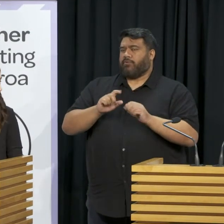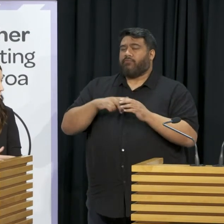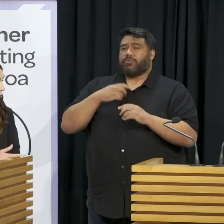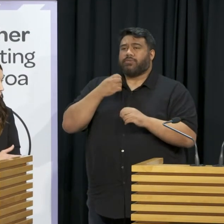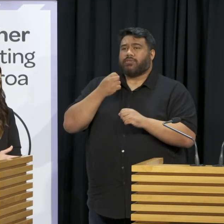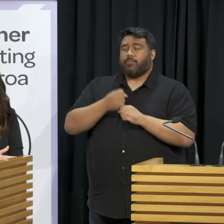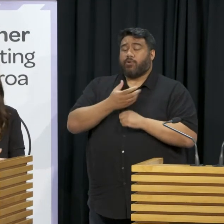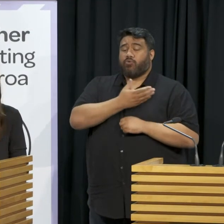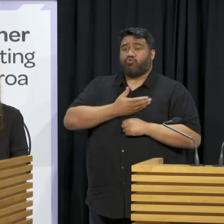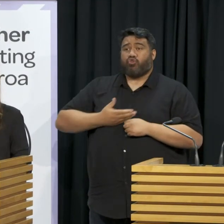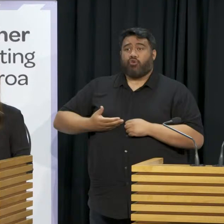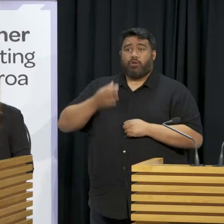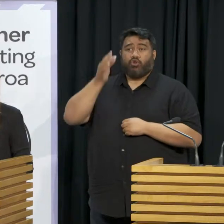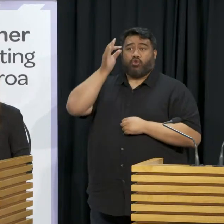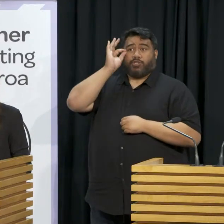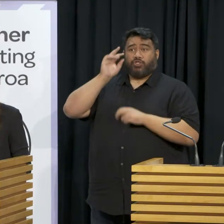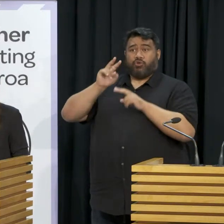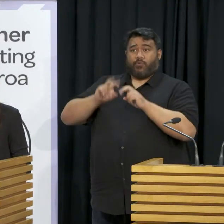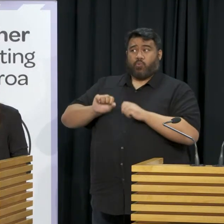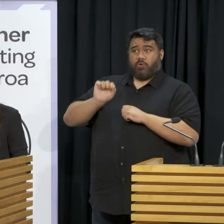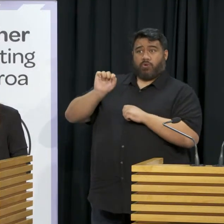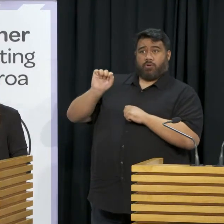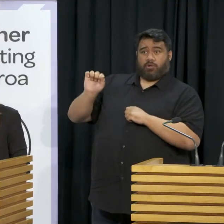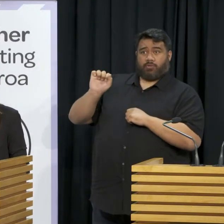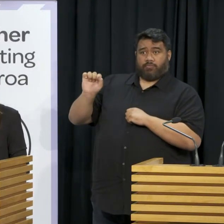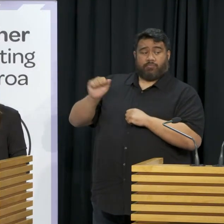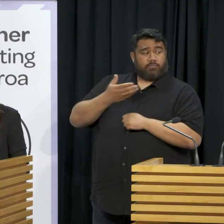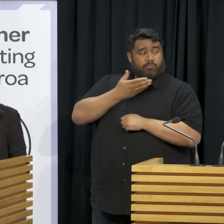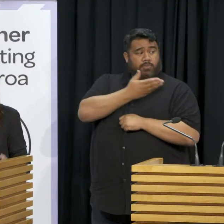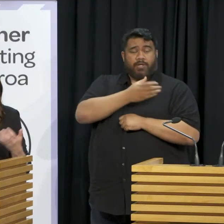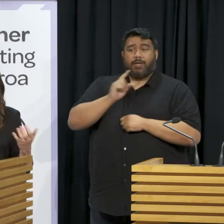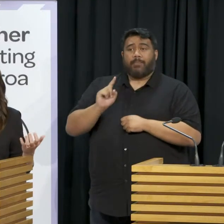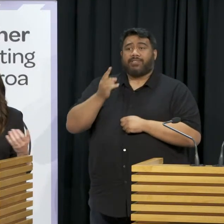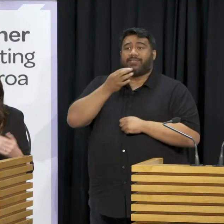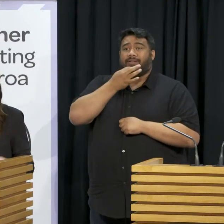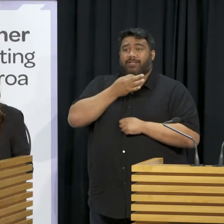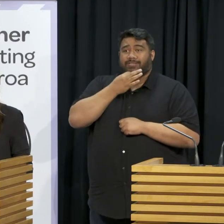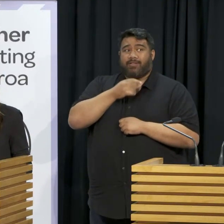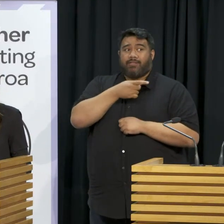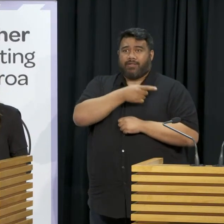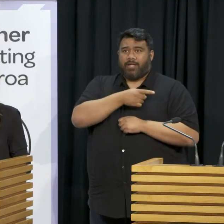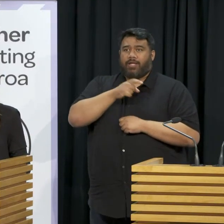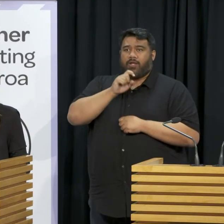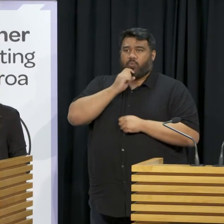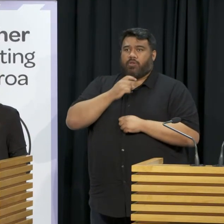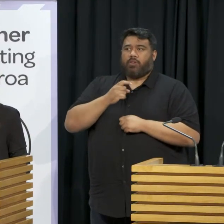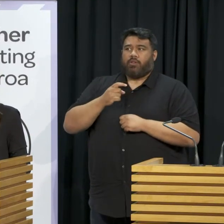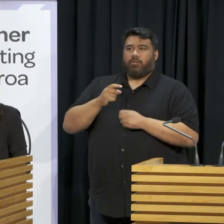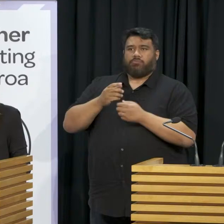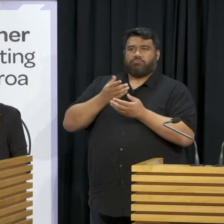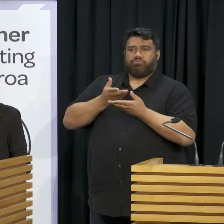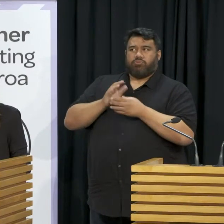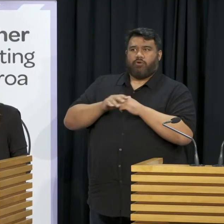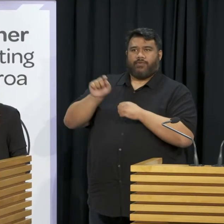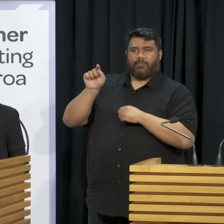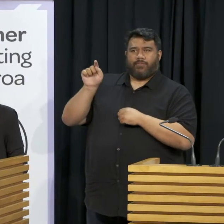which Minister Little is playing the role as lead coordinating minister and is available for questions should you have